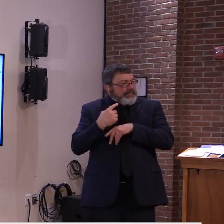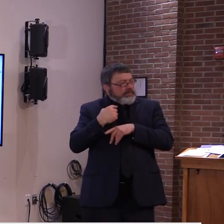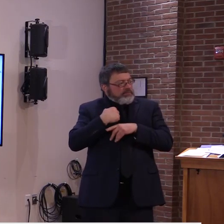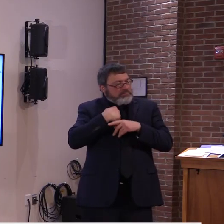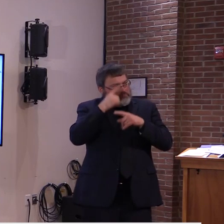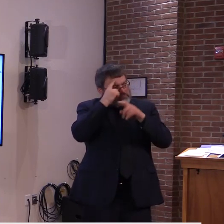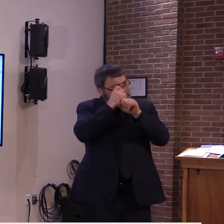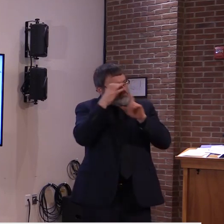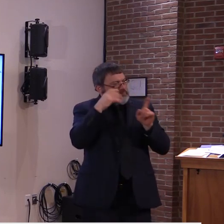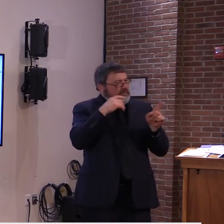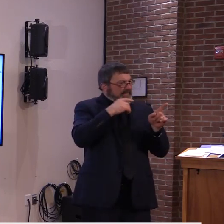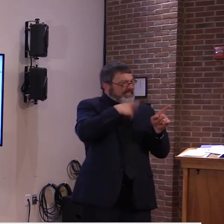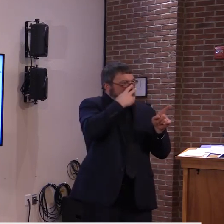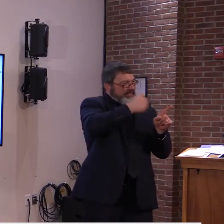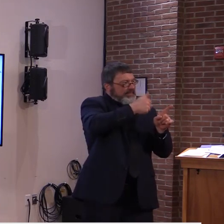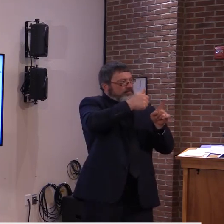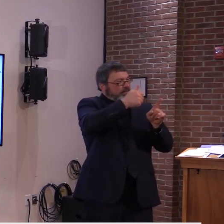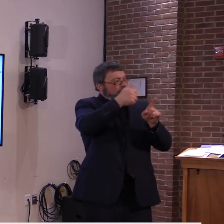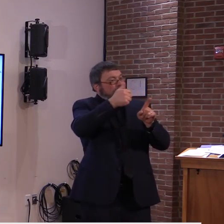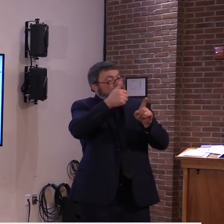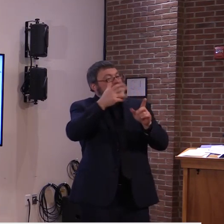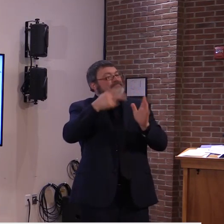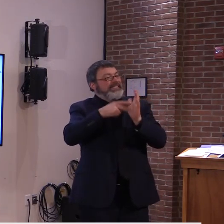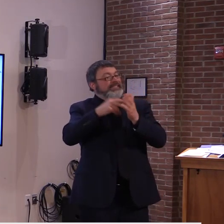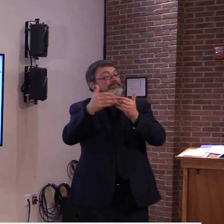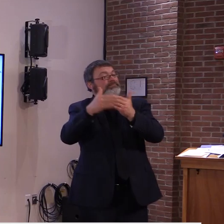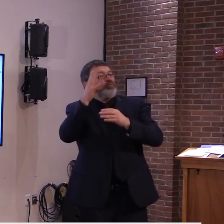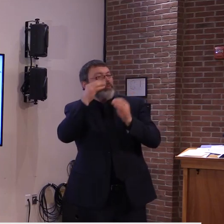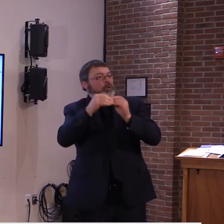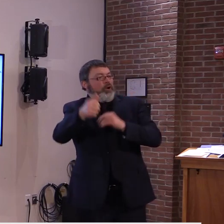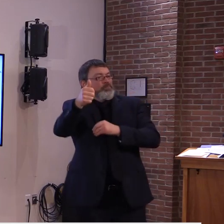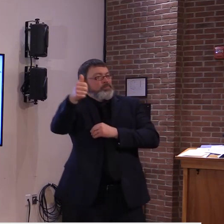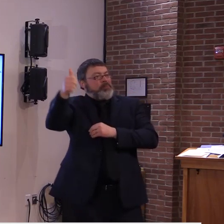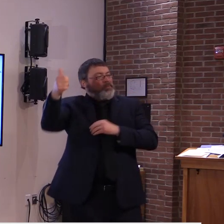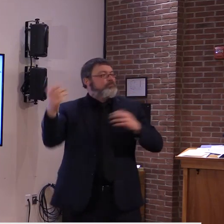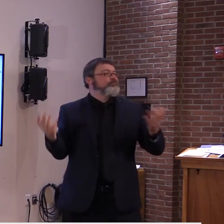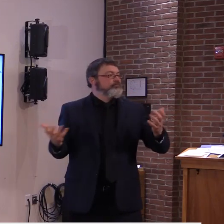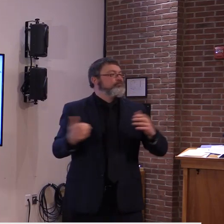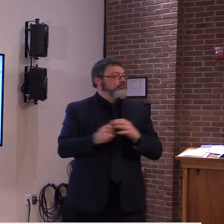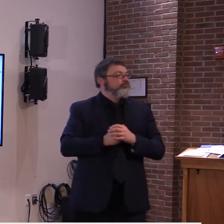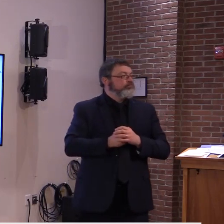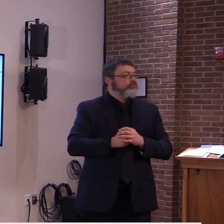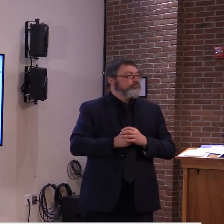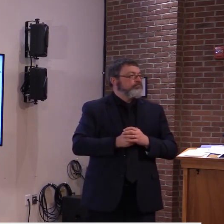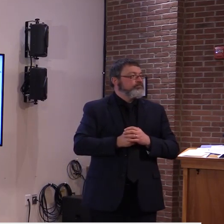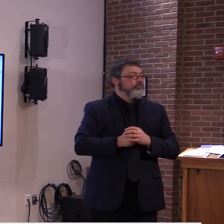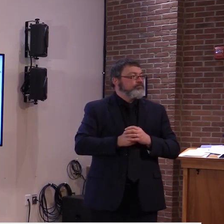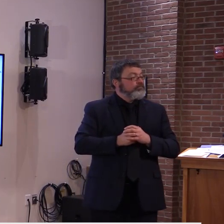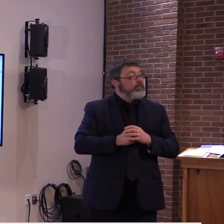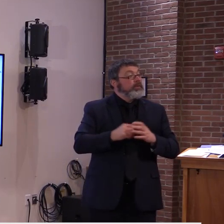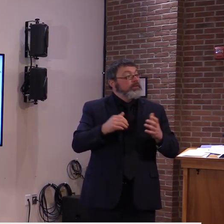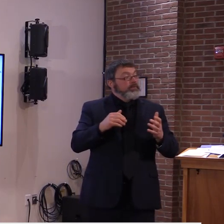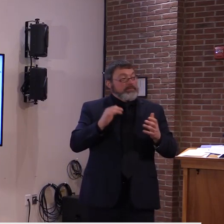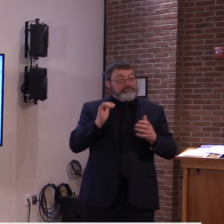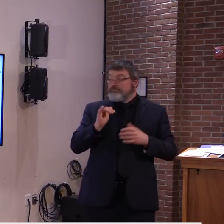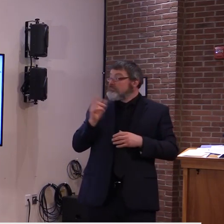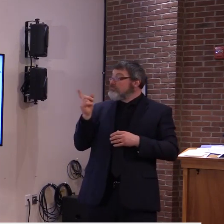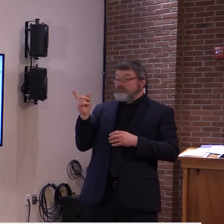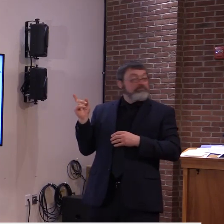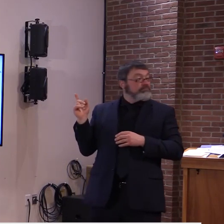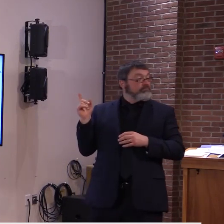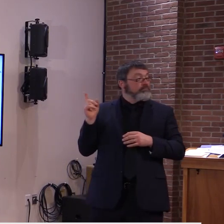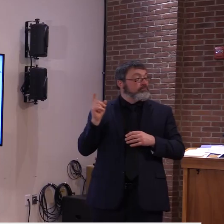number of tests and the number of positives. Keep in mind that we can't give you the up-to-the-date percent positivity